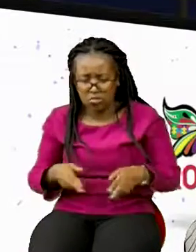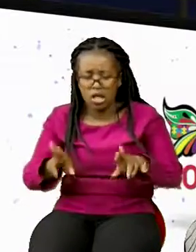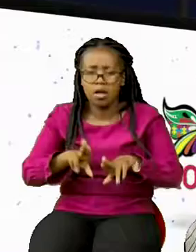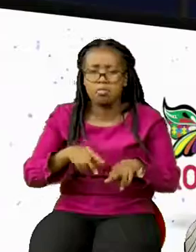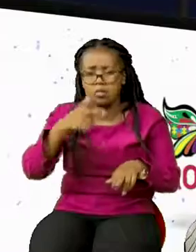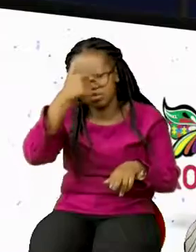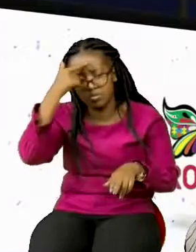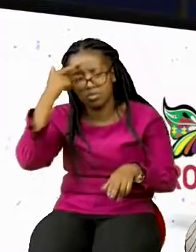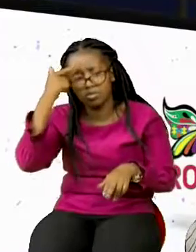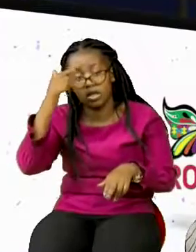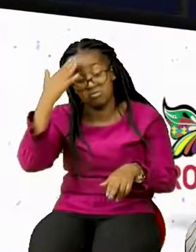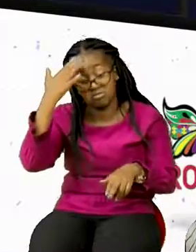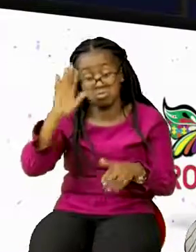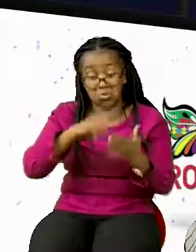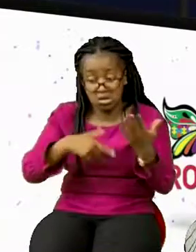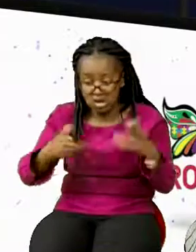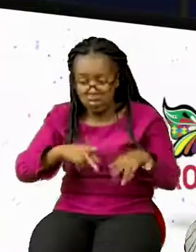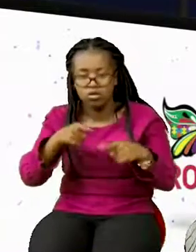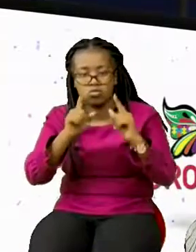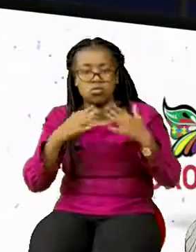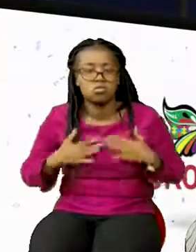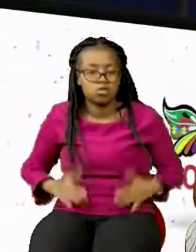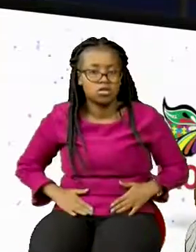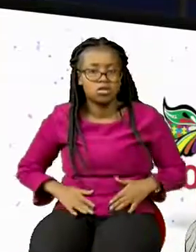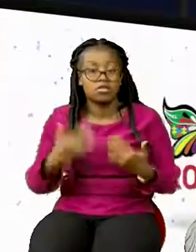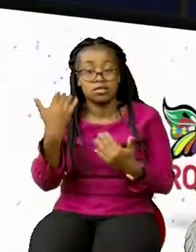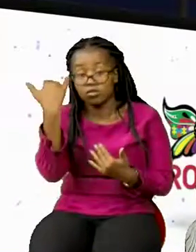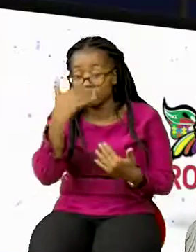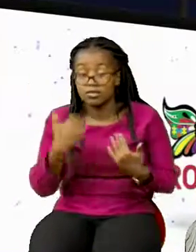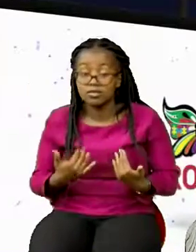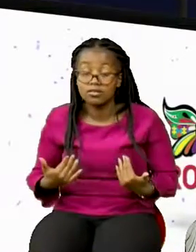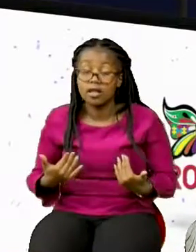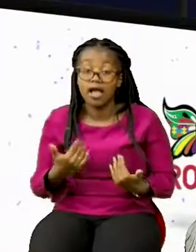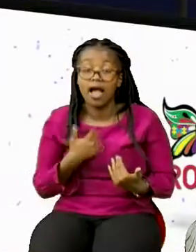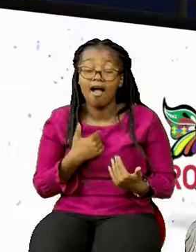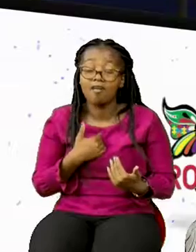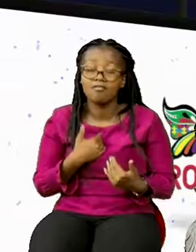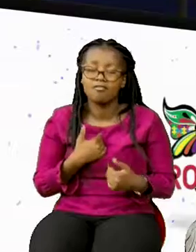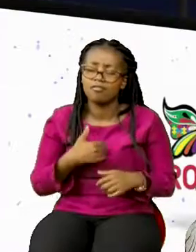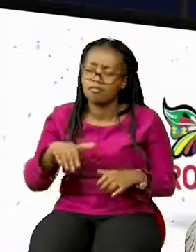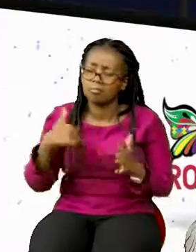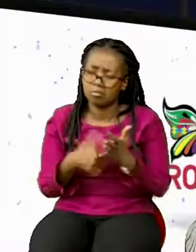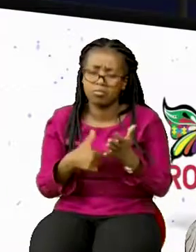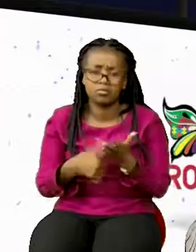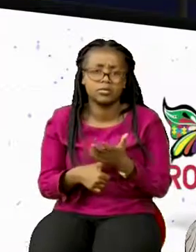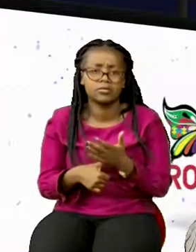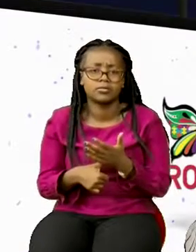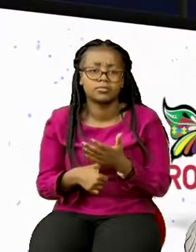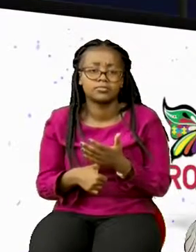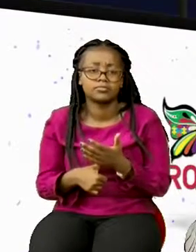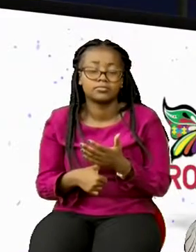of your hormones and you have no idea what is going on. An autistic child already has it hard, tough, whatever word you